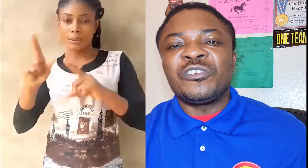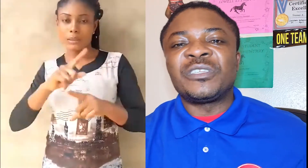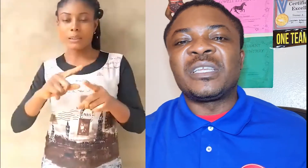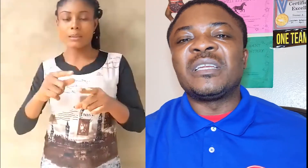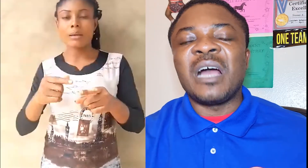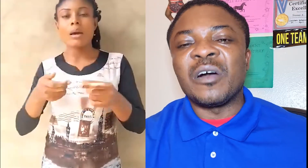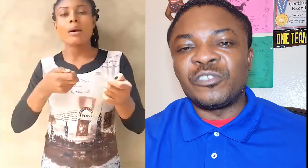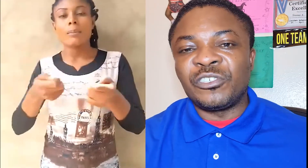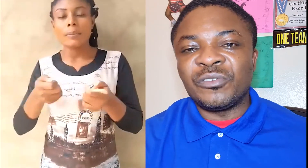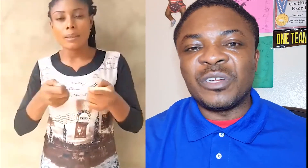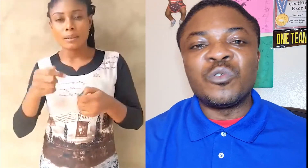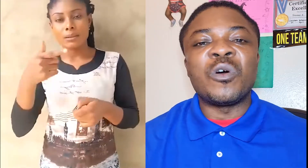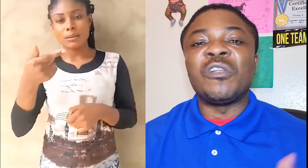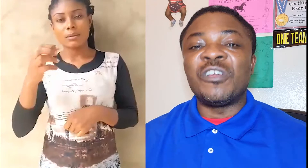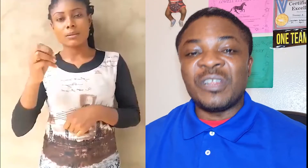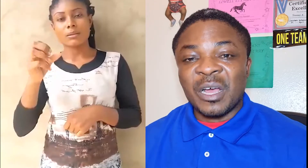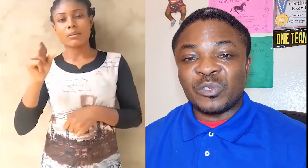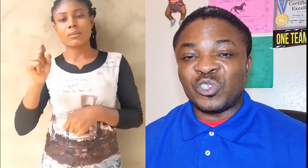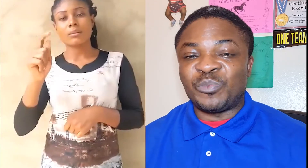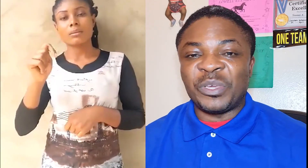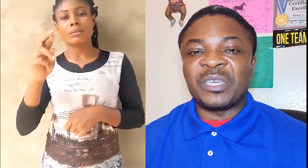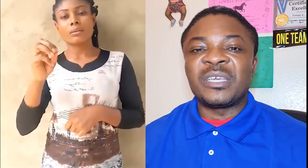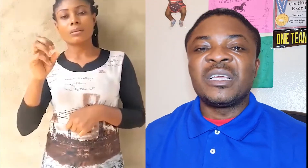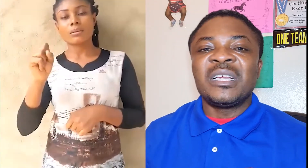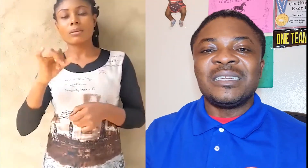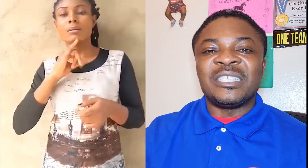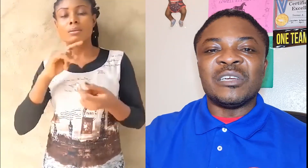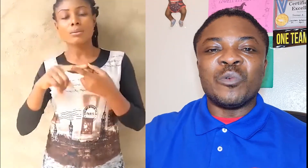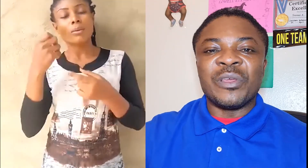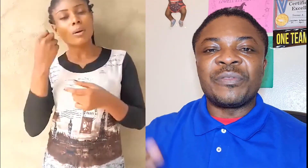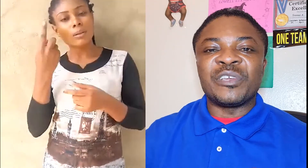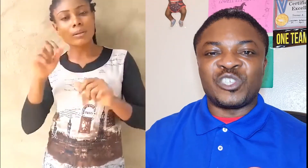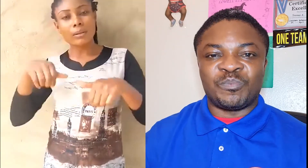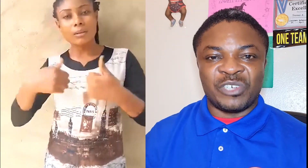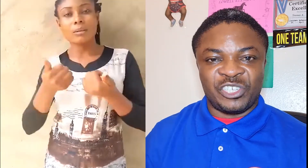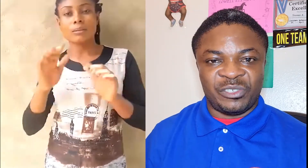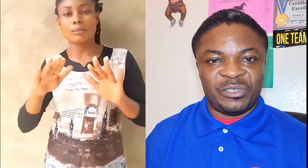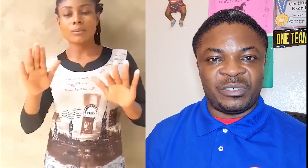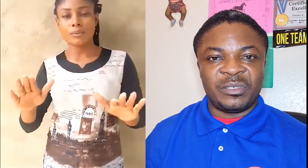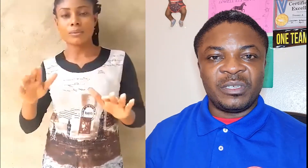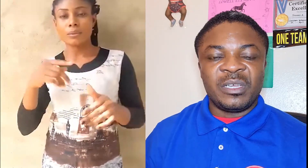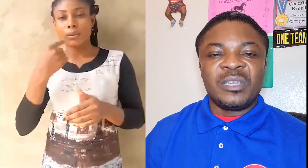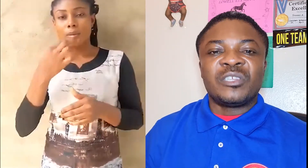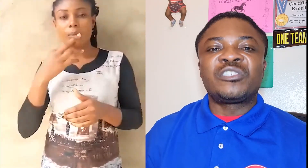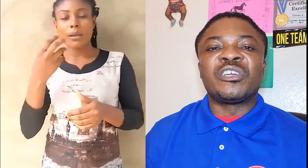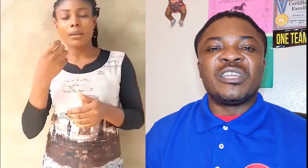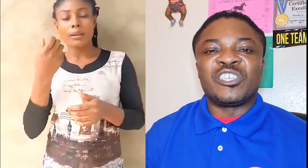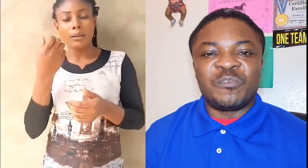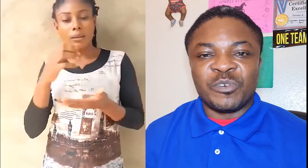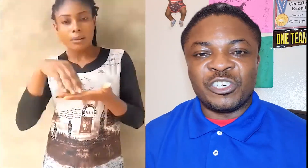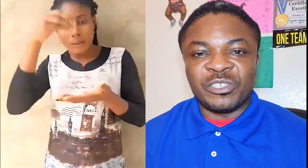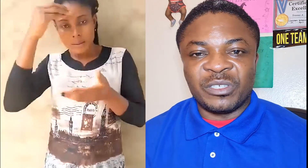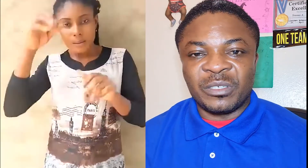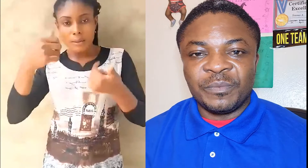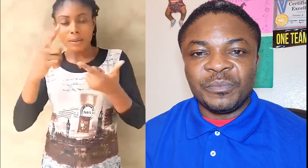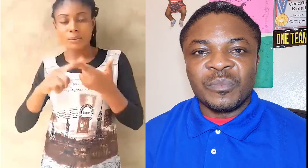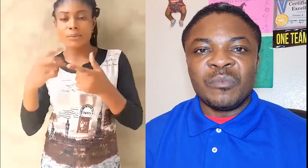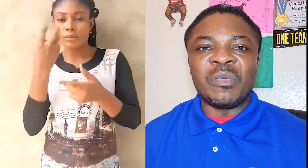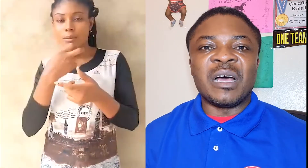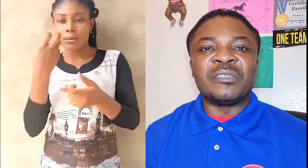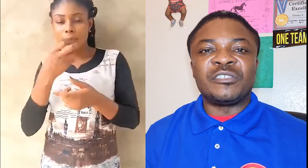to understand how children who are learning how to speak deal with expressions. Certain